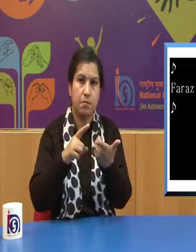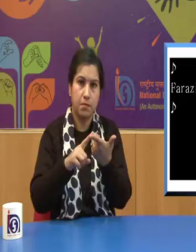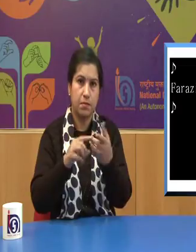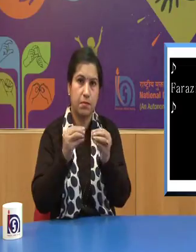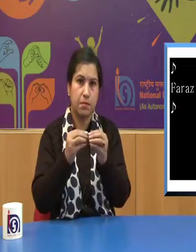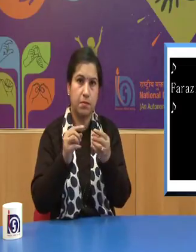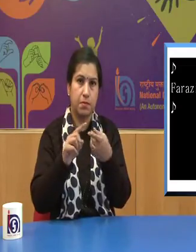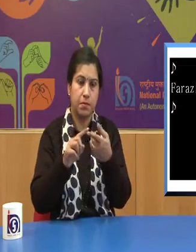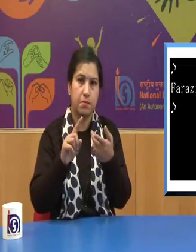Farazi